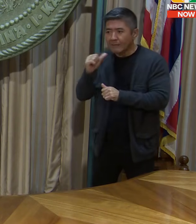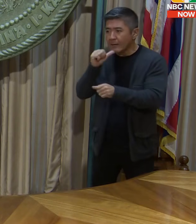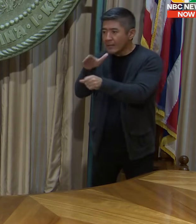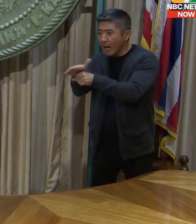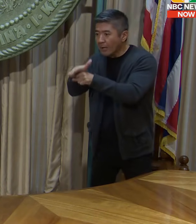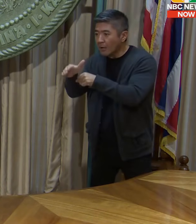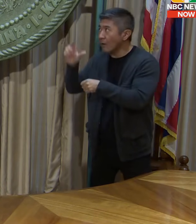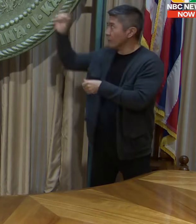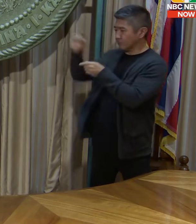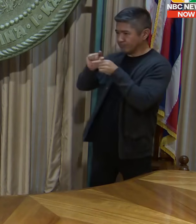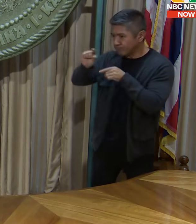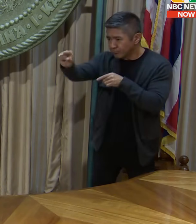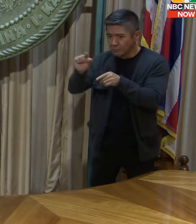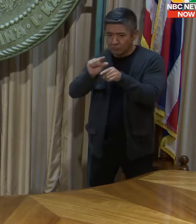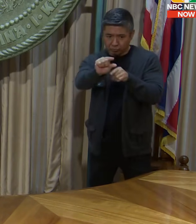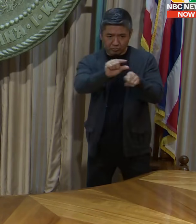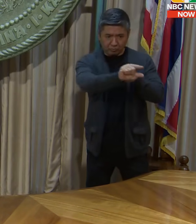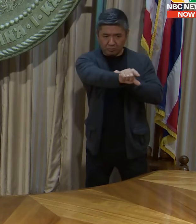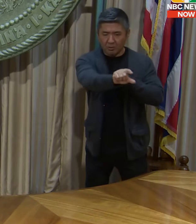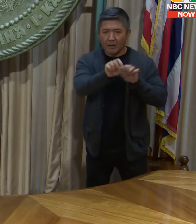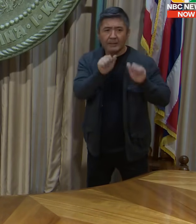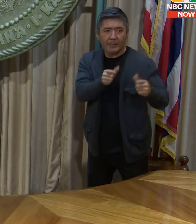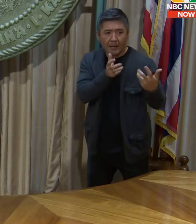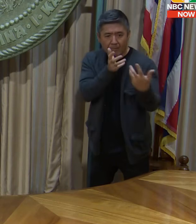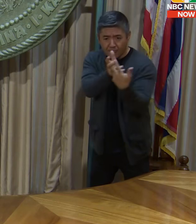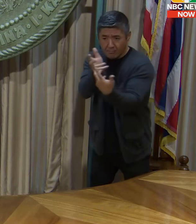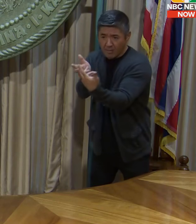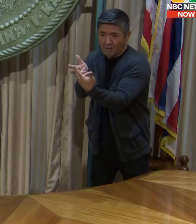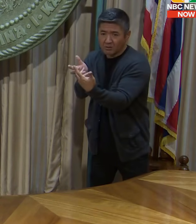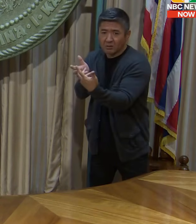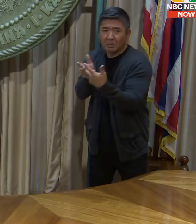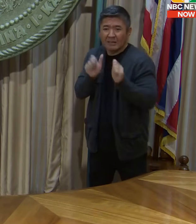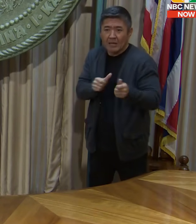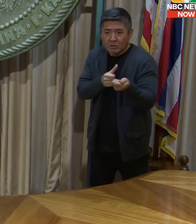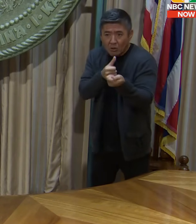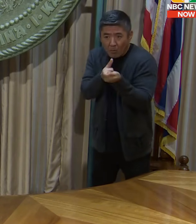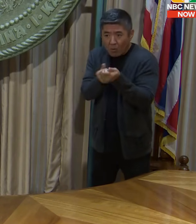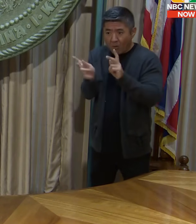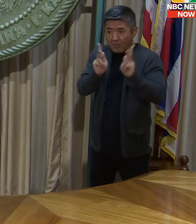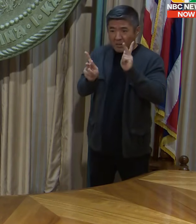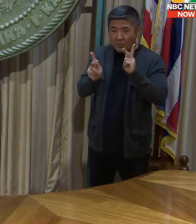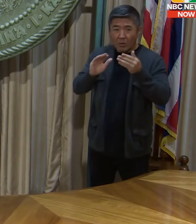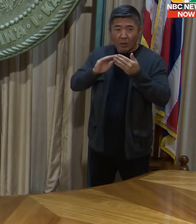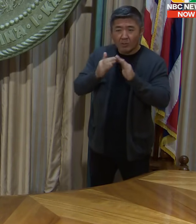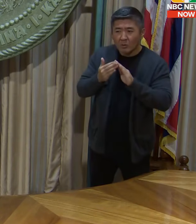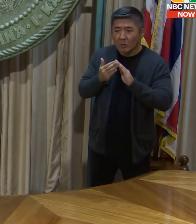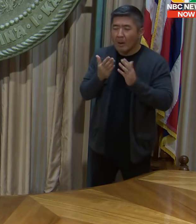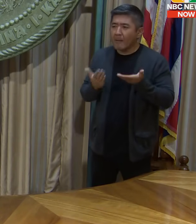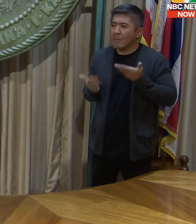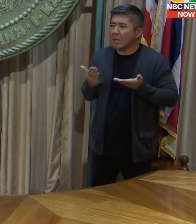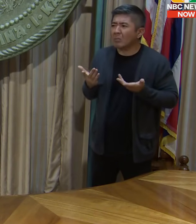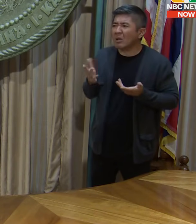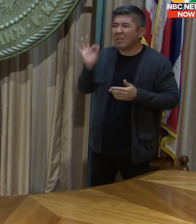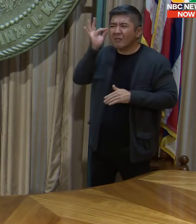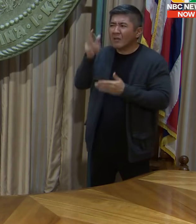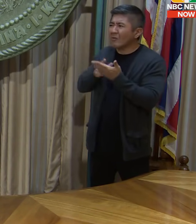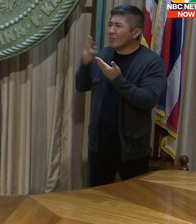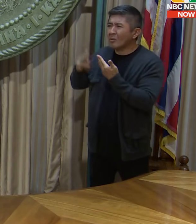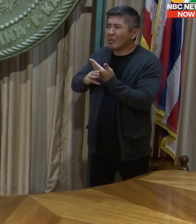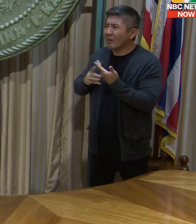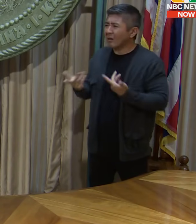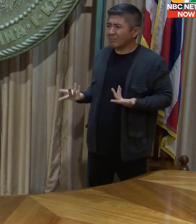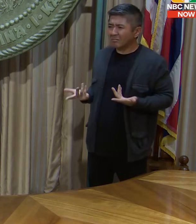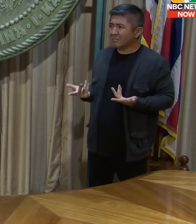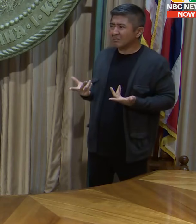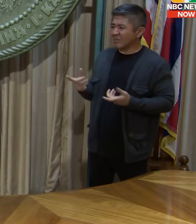that may exist. Those in our community who need help that might not be covered in a federal program, we want to